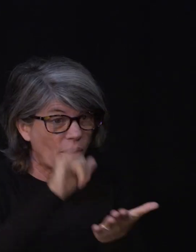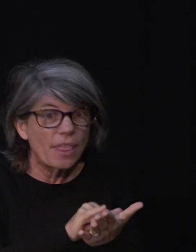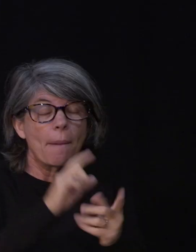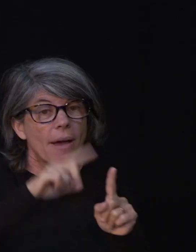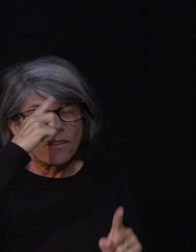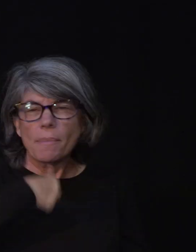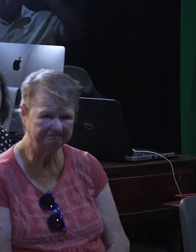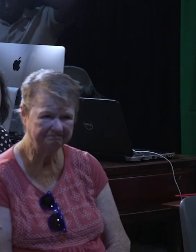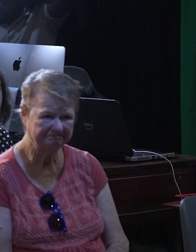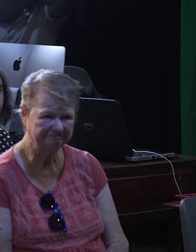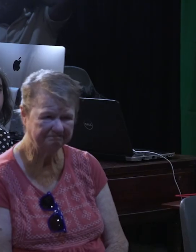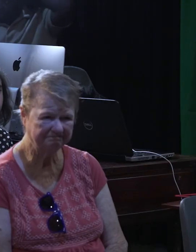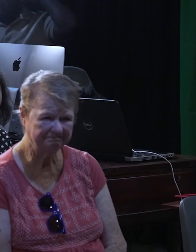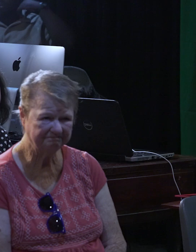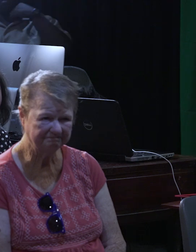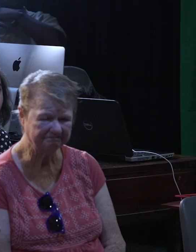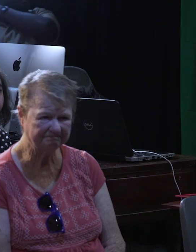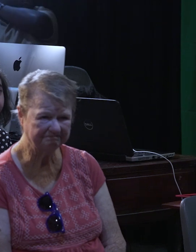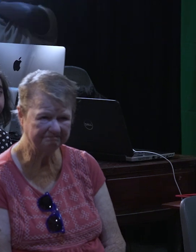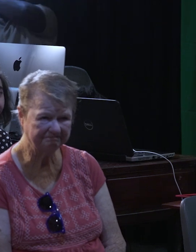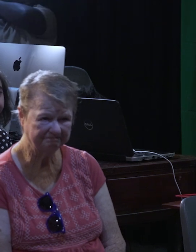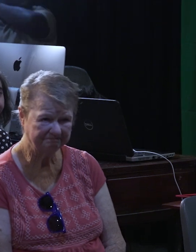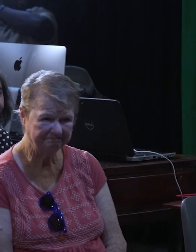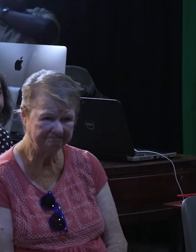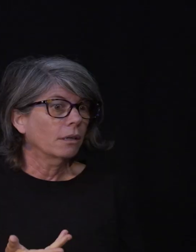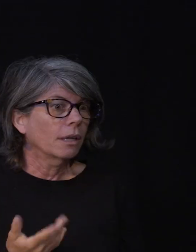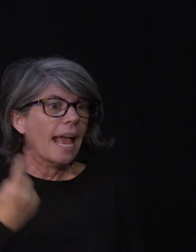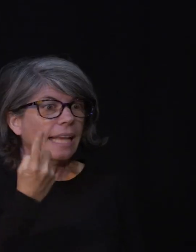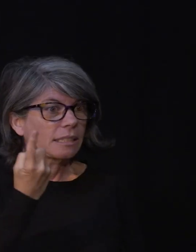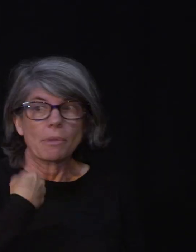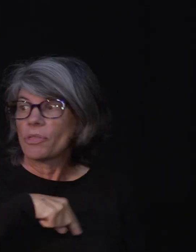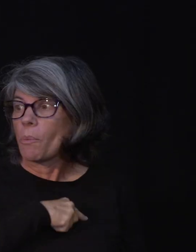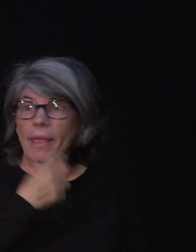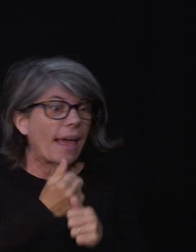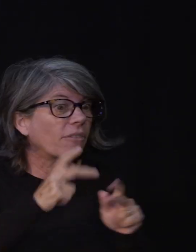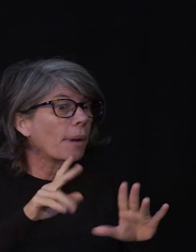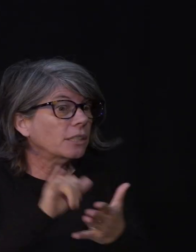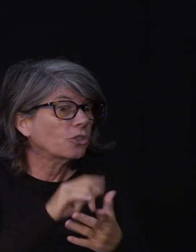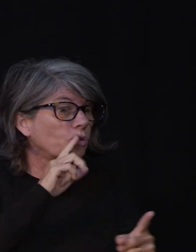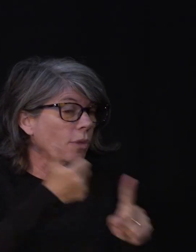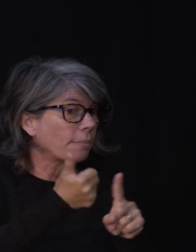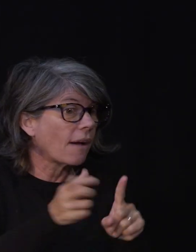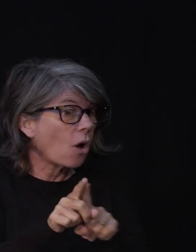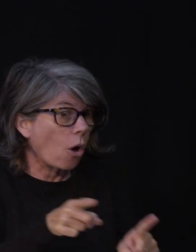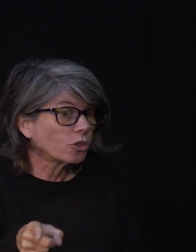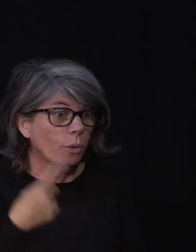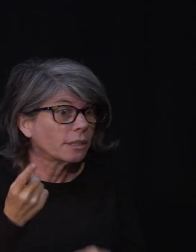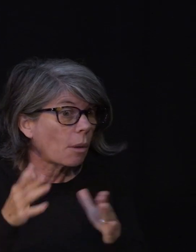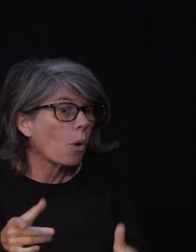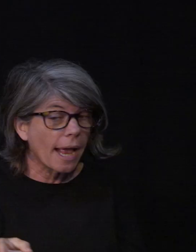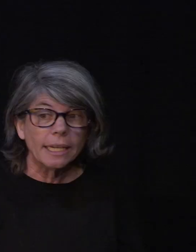for me, I was like, no, I'm just lazy. You don't know me. Which is something that everybody does to themselves in some